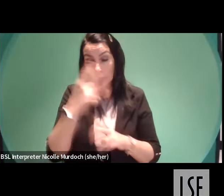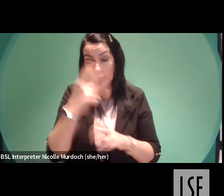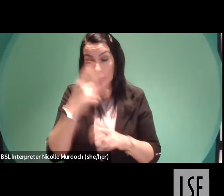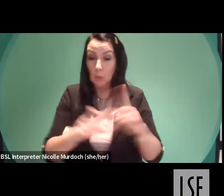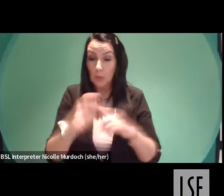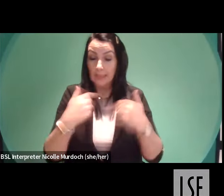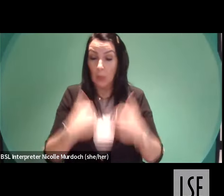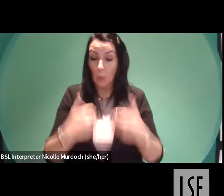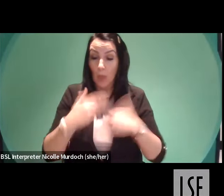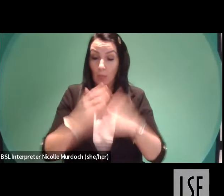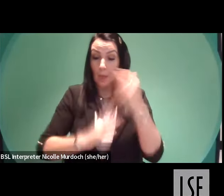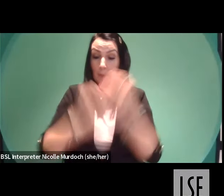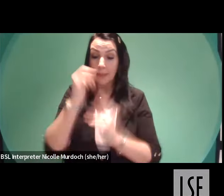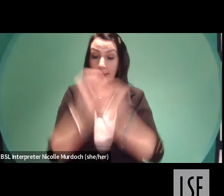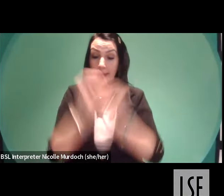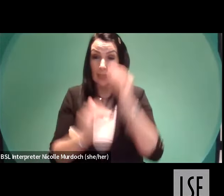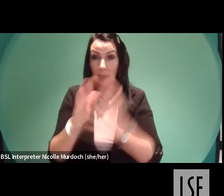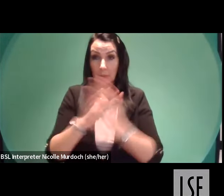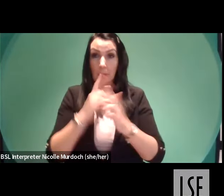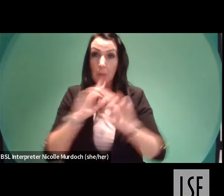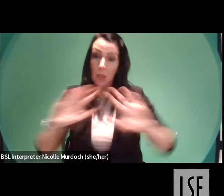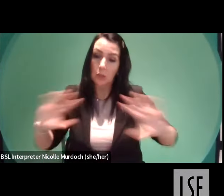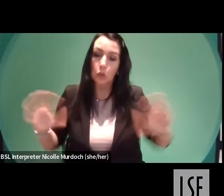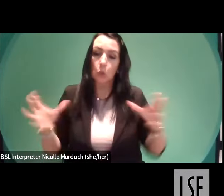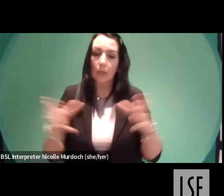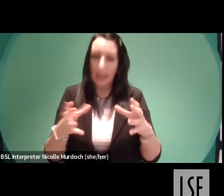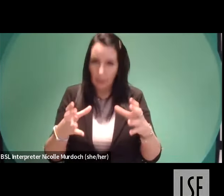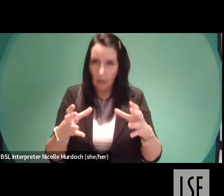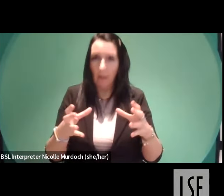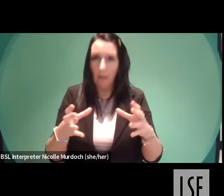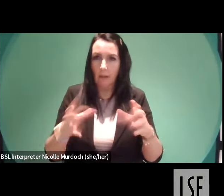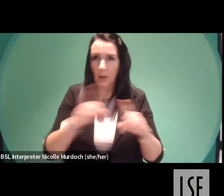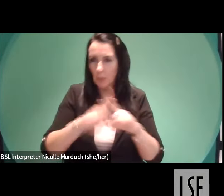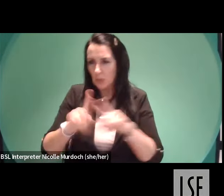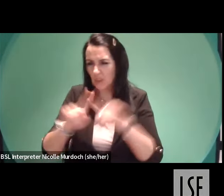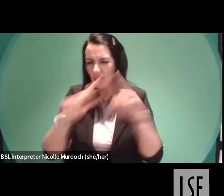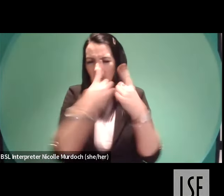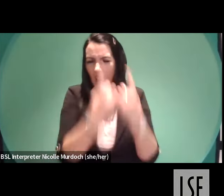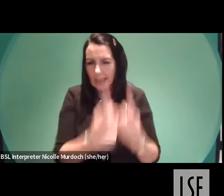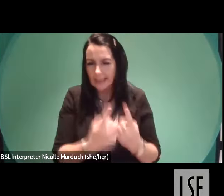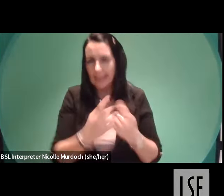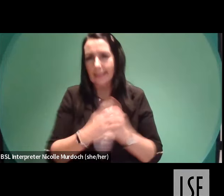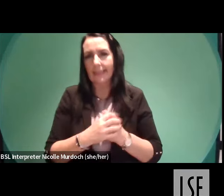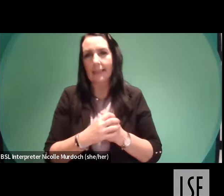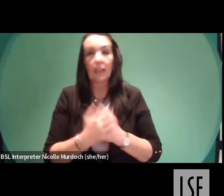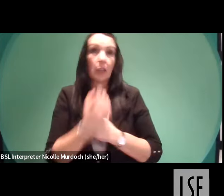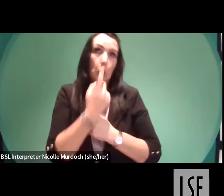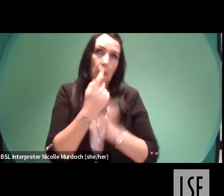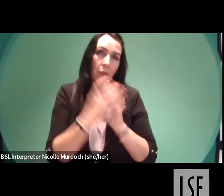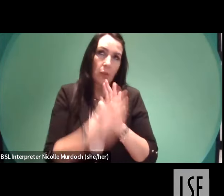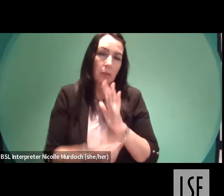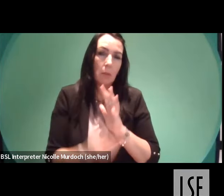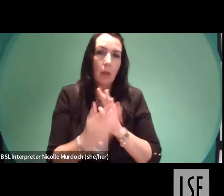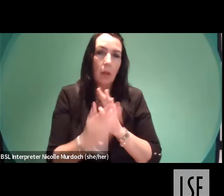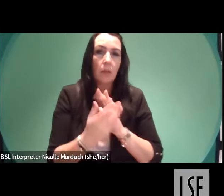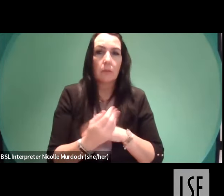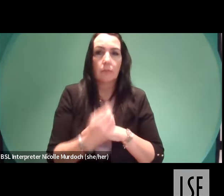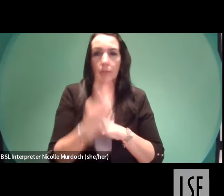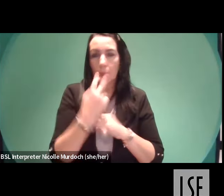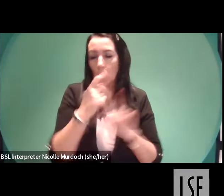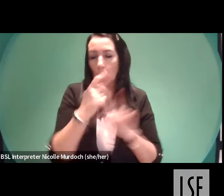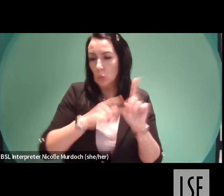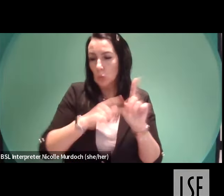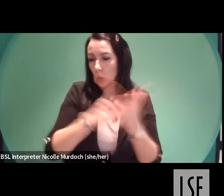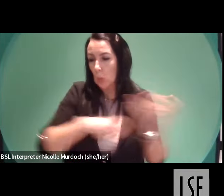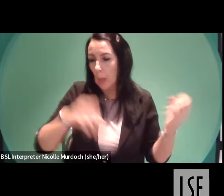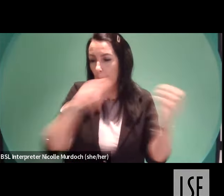building to bring people together around particular assets. You know, it could be, you know, old youth clubs that have been, you